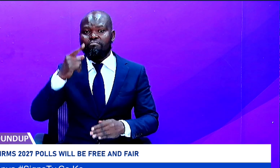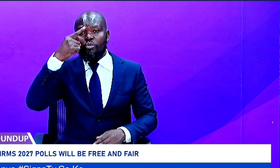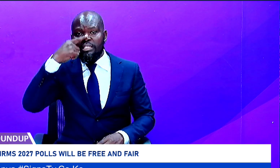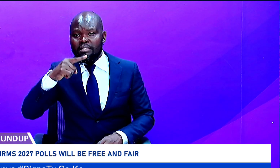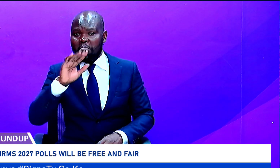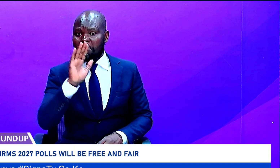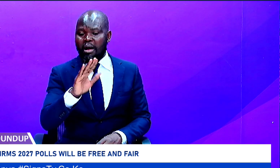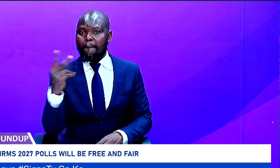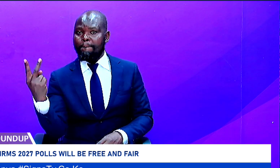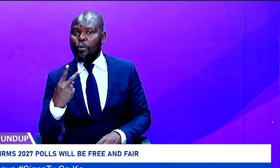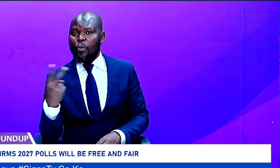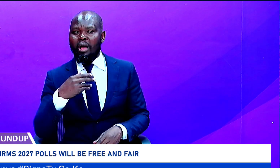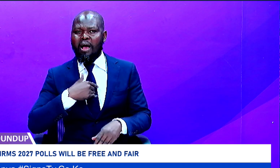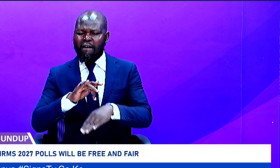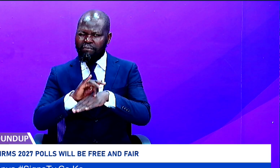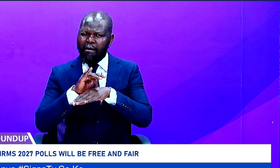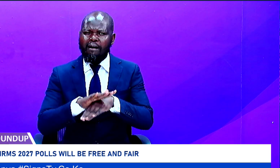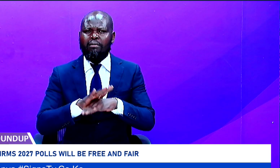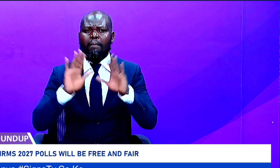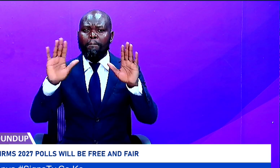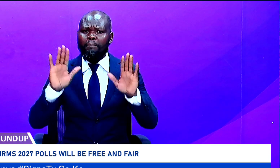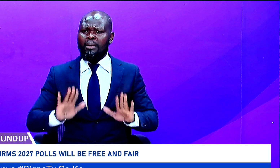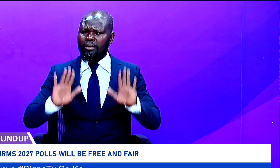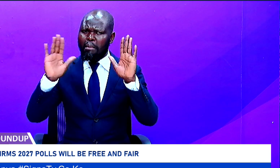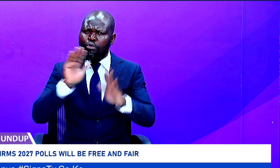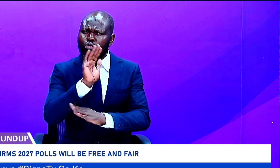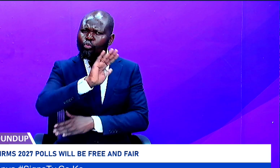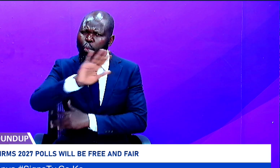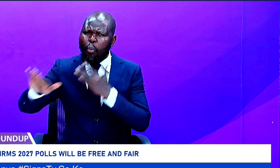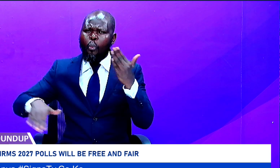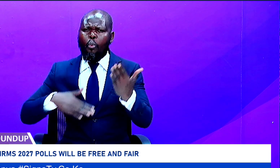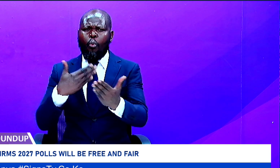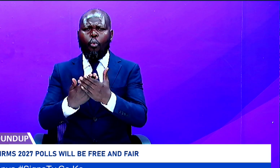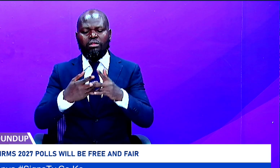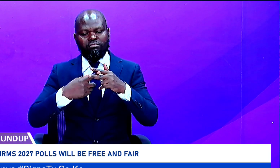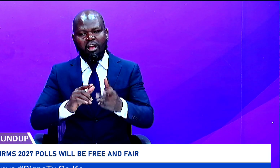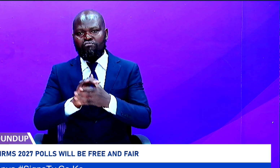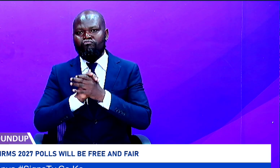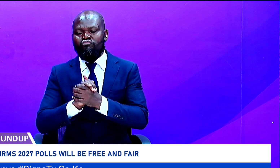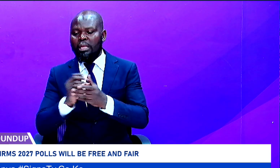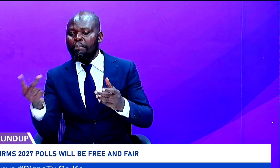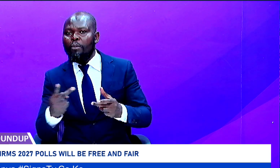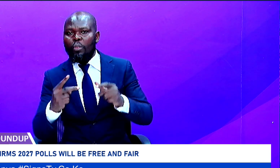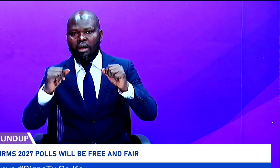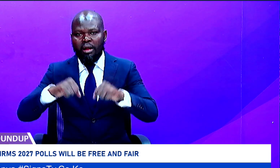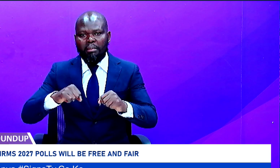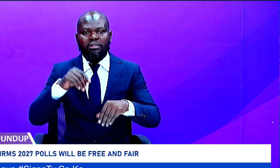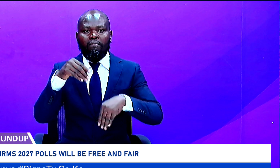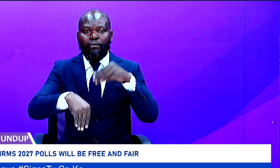constitutional rights. He further cautioned political leaders against engaging in early campaigns, urging all